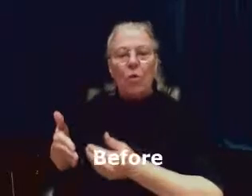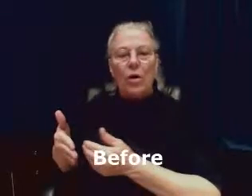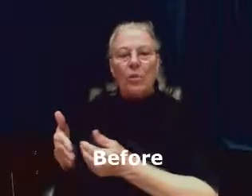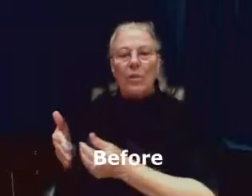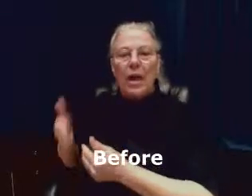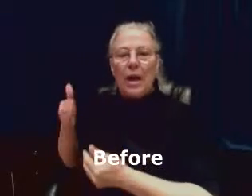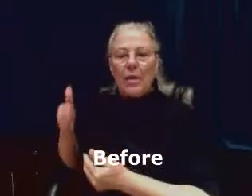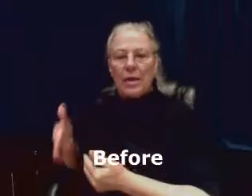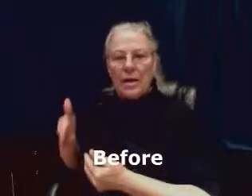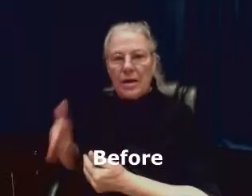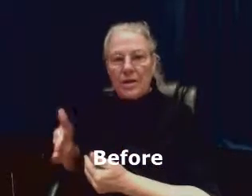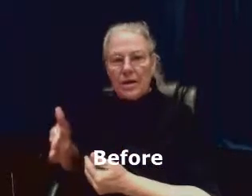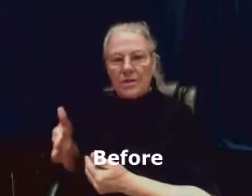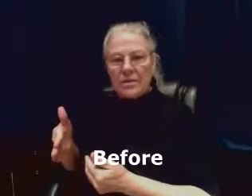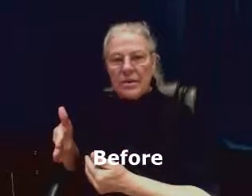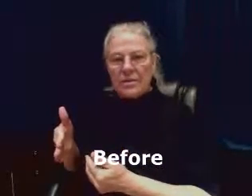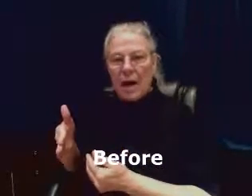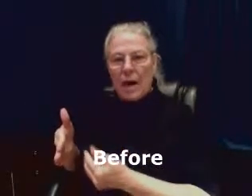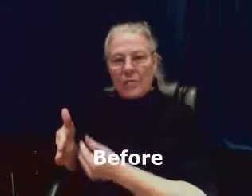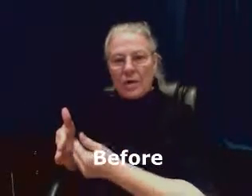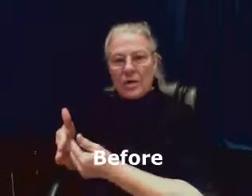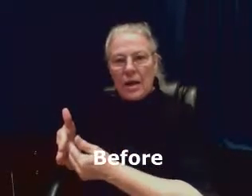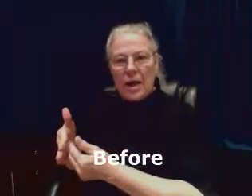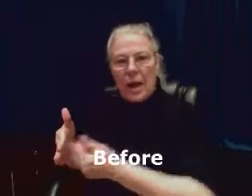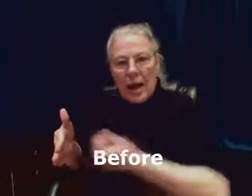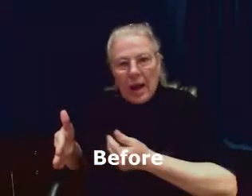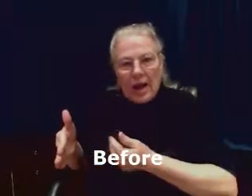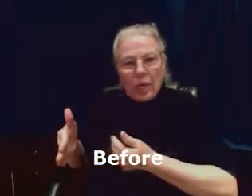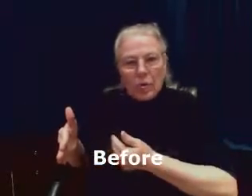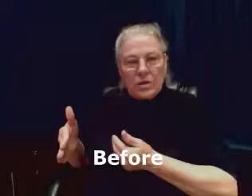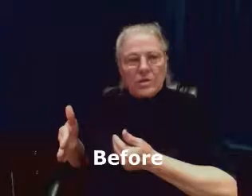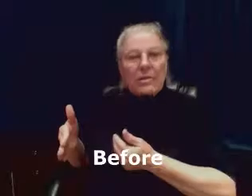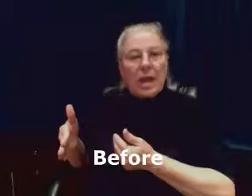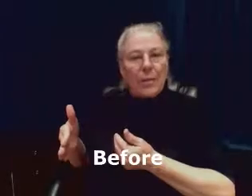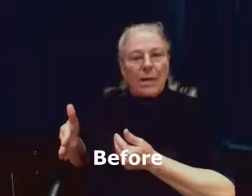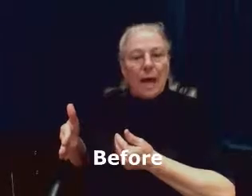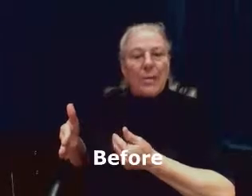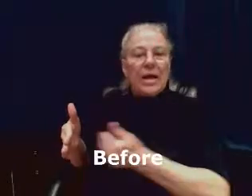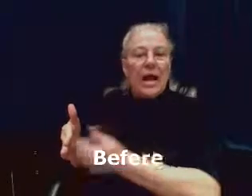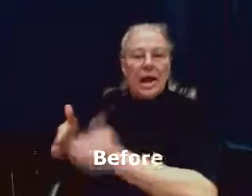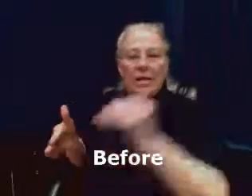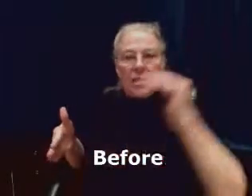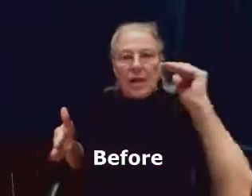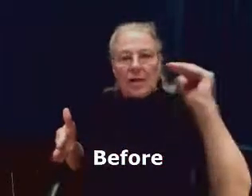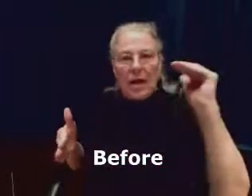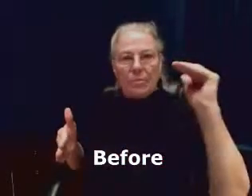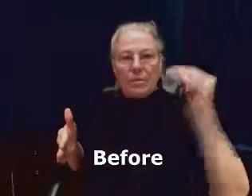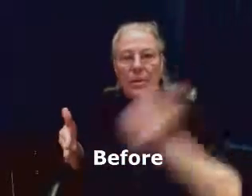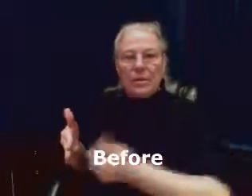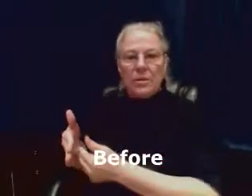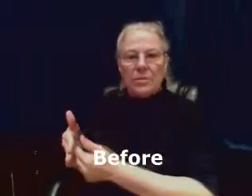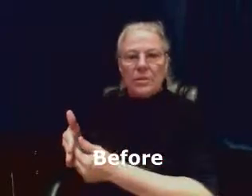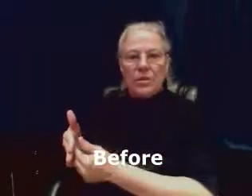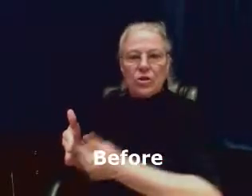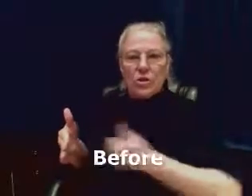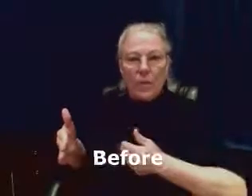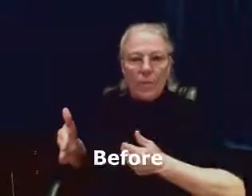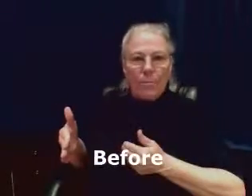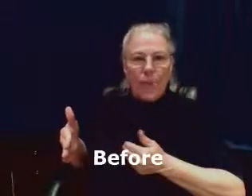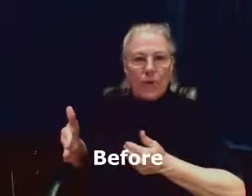Before, here is the object, and I'm going to take my dominant hand in that bent position back